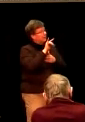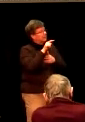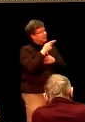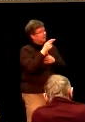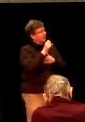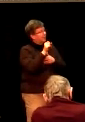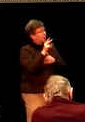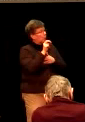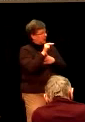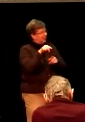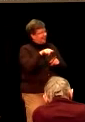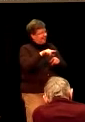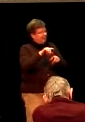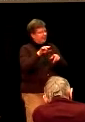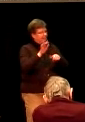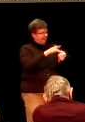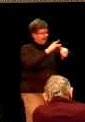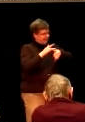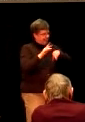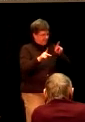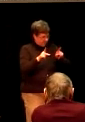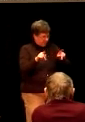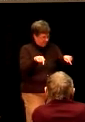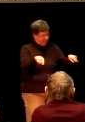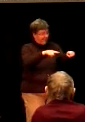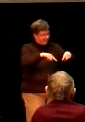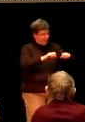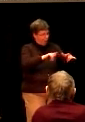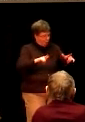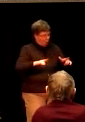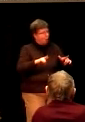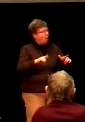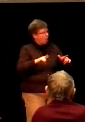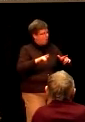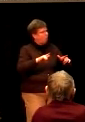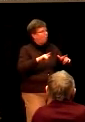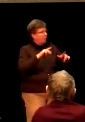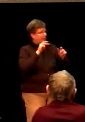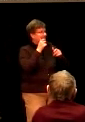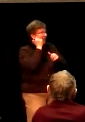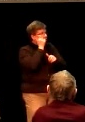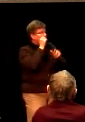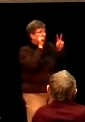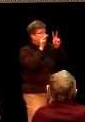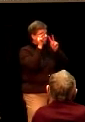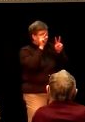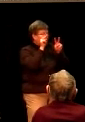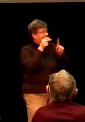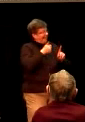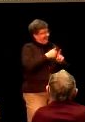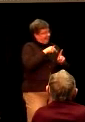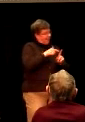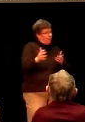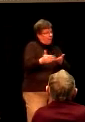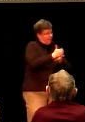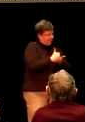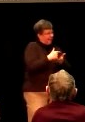would send in their weather observations, and he would draw them on a map by hand each day in the Smithsonian.